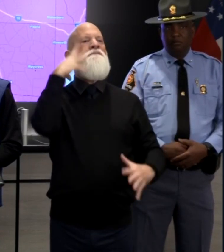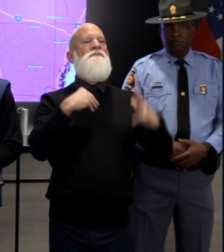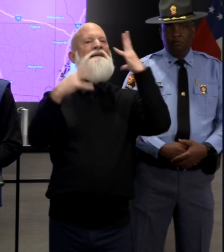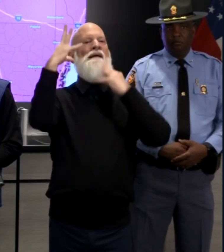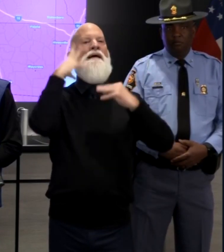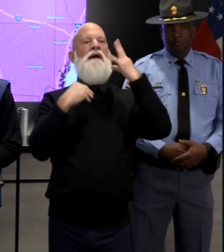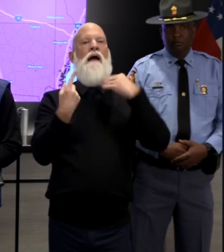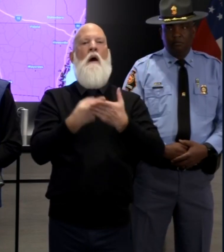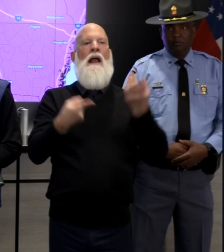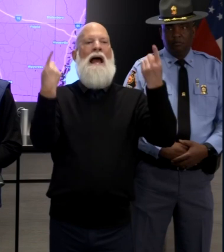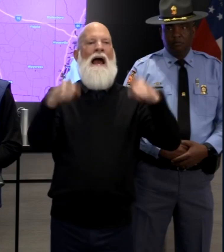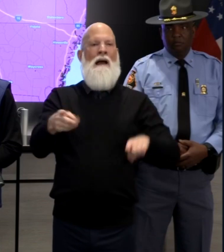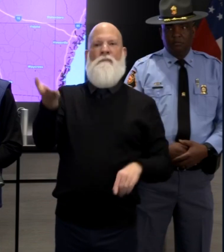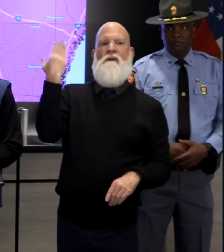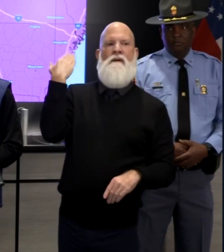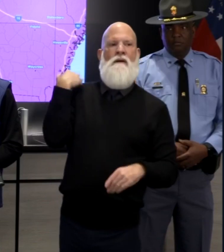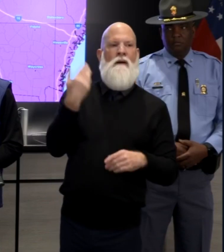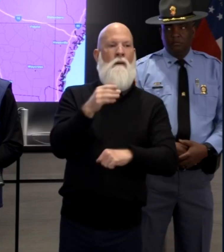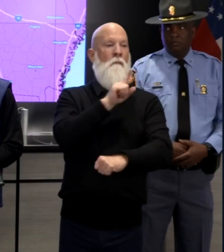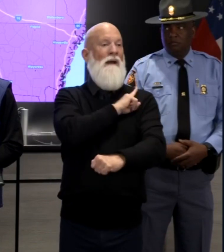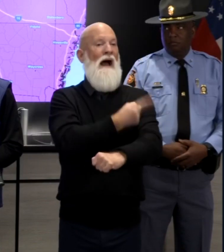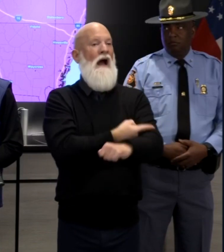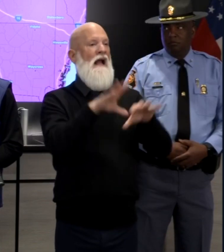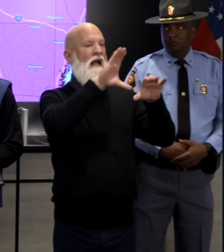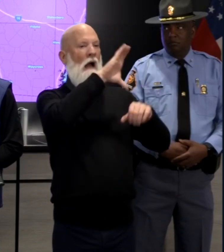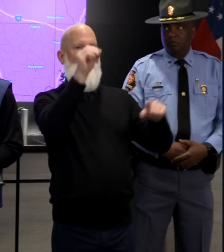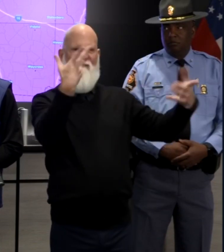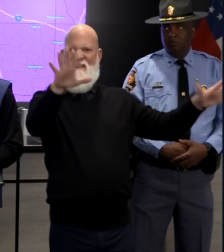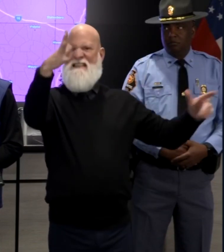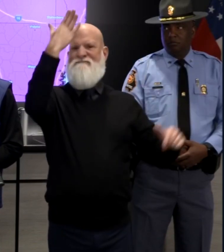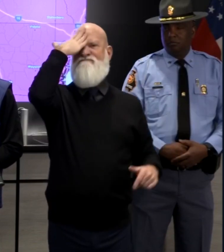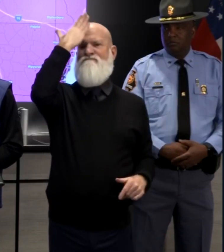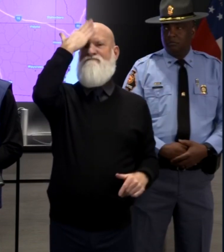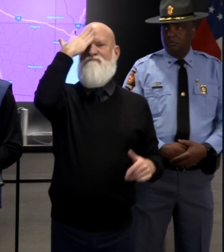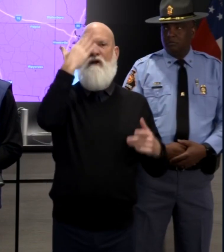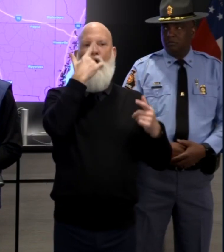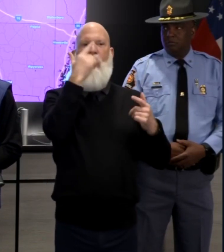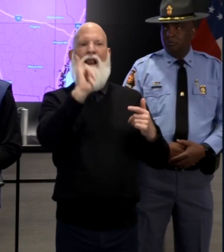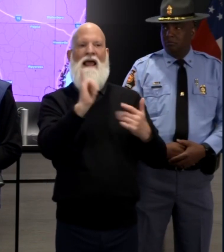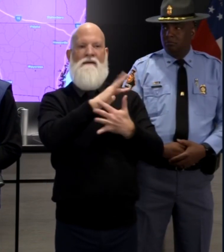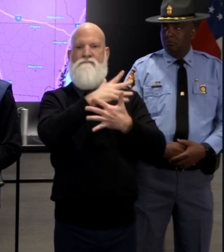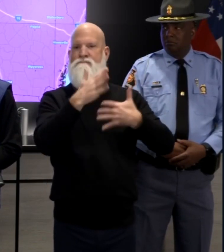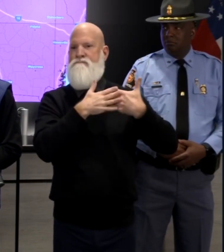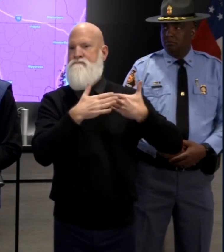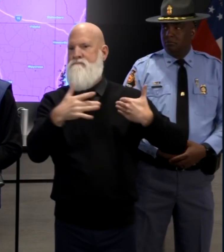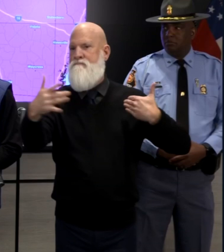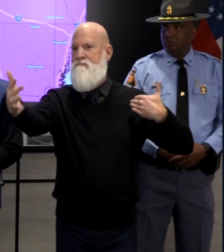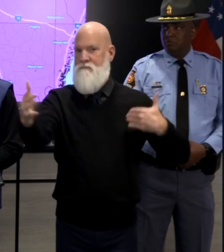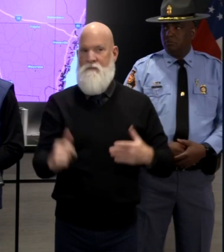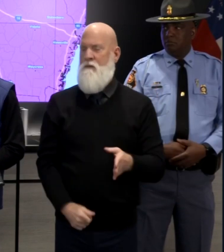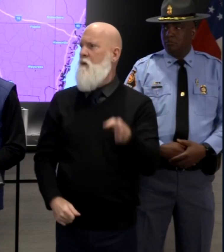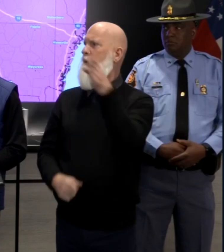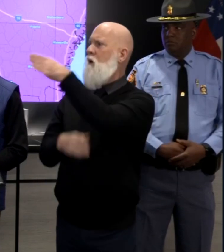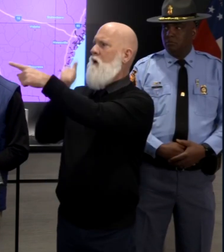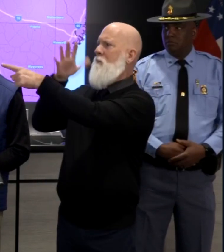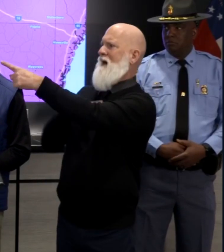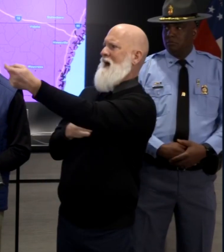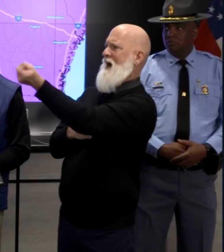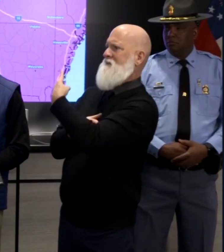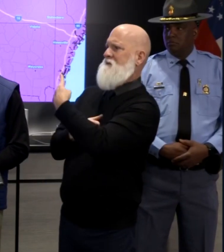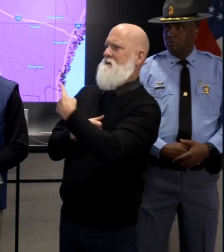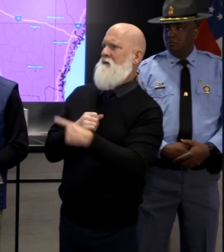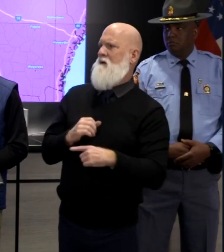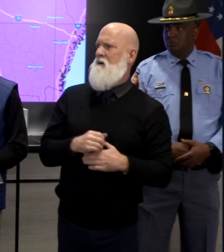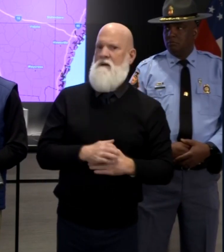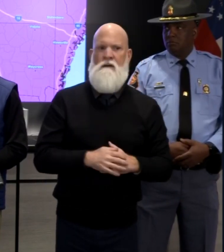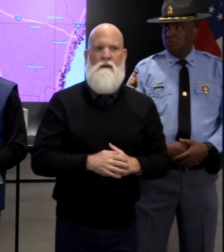certainly saw that in Hurricane Helene. What impacts Could we see at the Atlanta airport, sir? I don't know who's more qualified to answer this, but we're already seeing